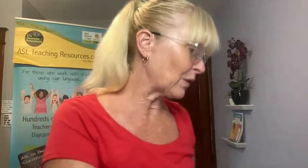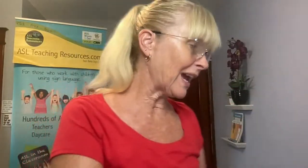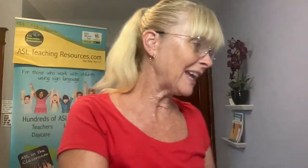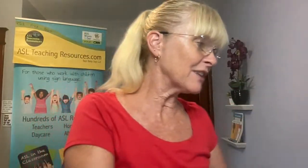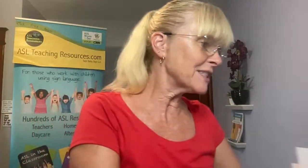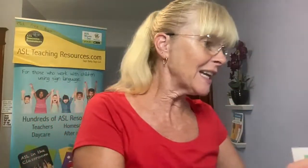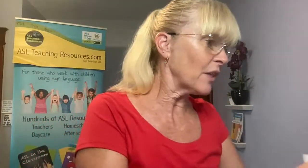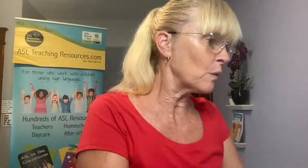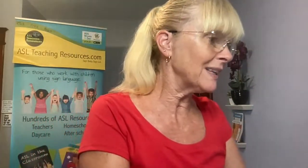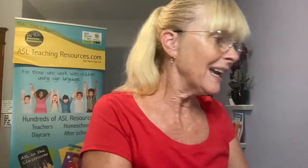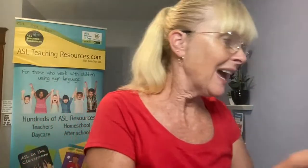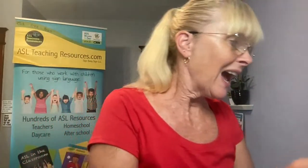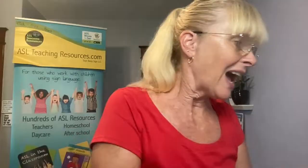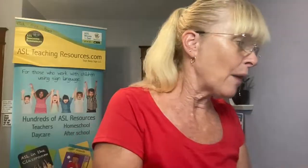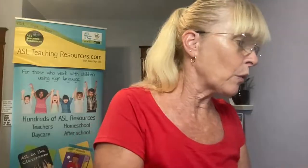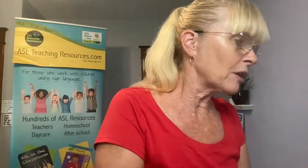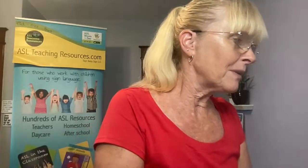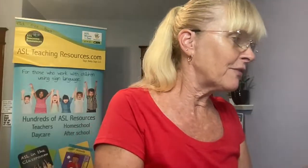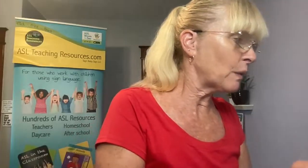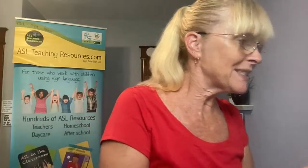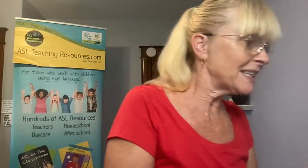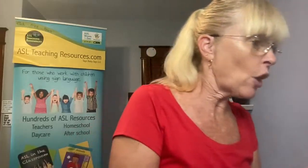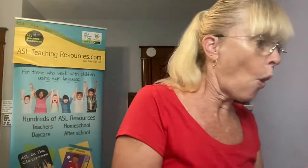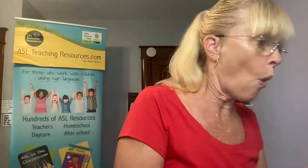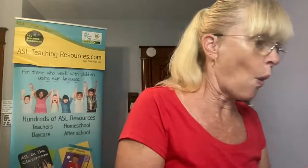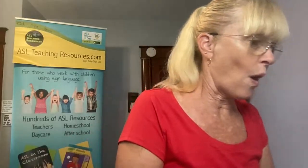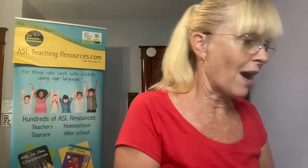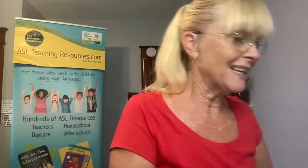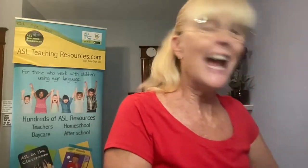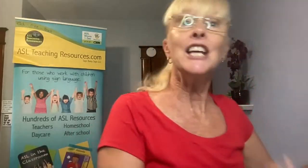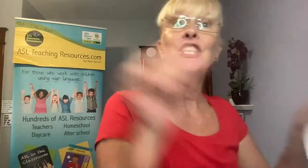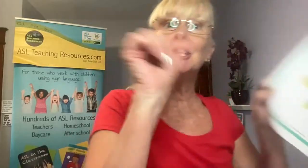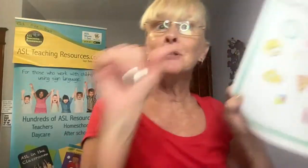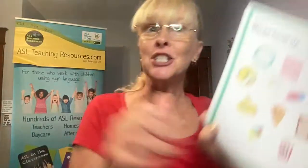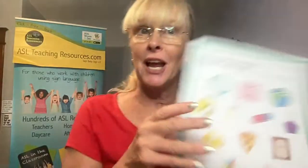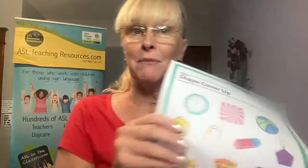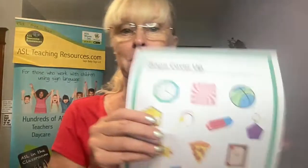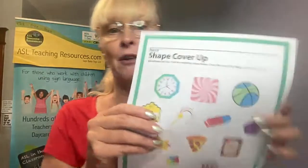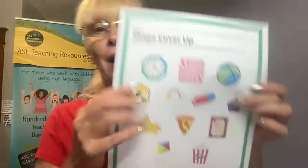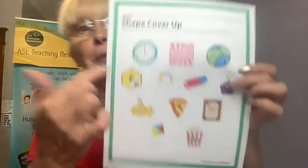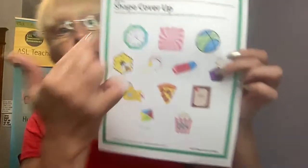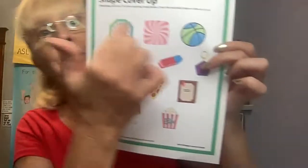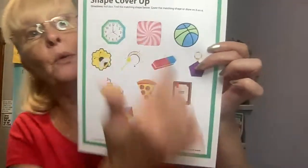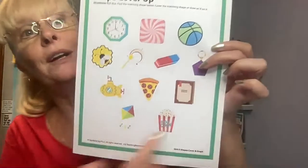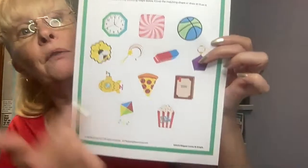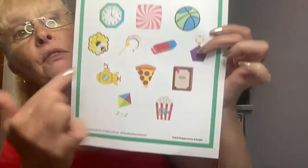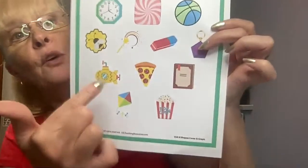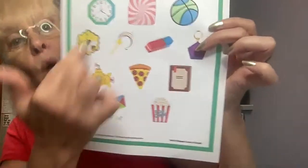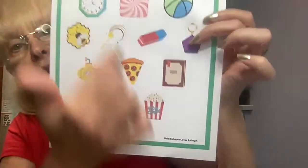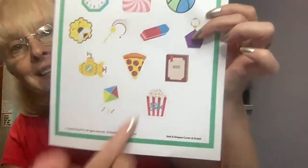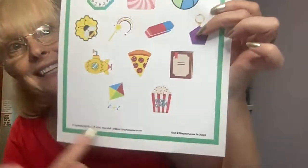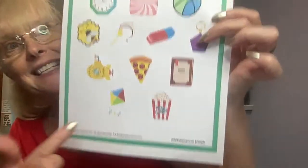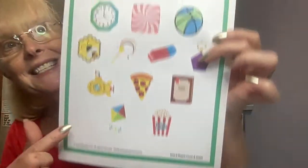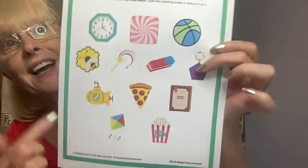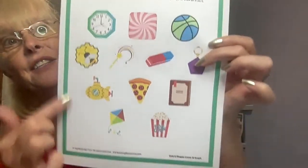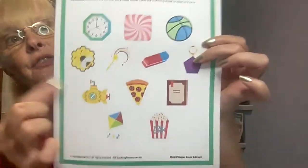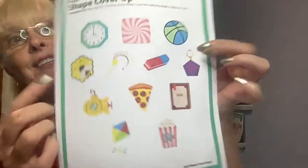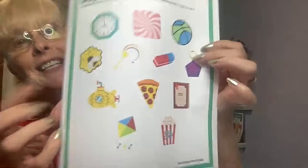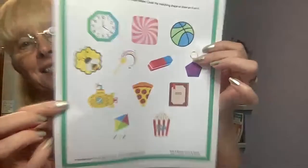Okay. Here's the other one. We're going to be focusing on some shape vocabulary. So we're going to review all of these signs for this as